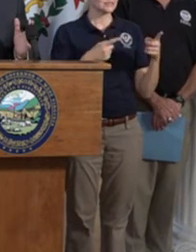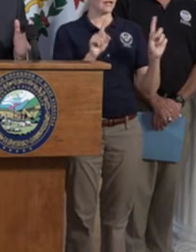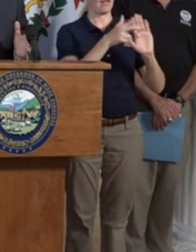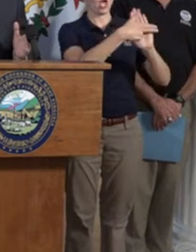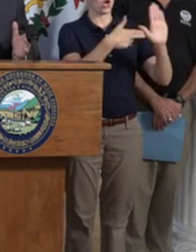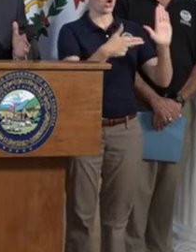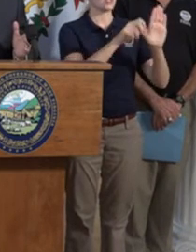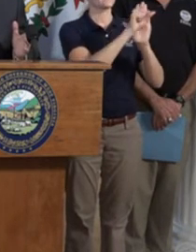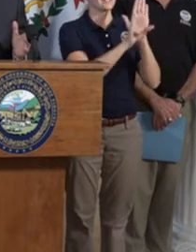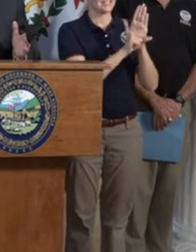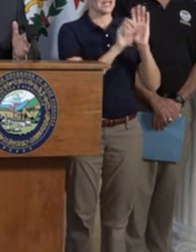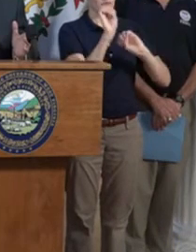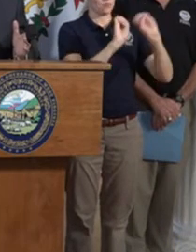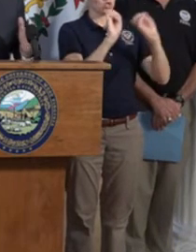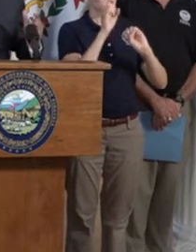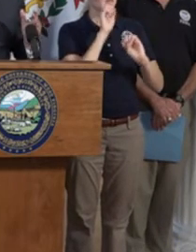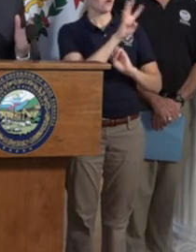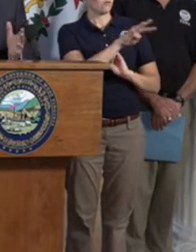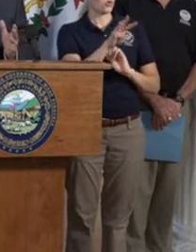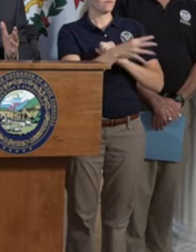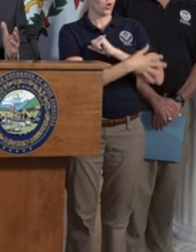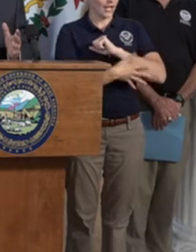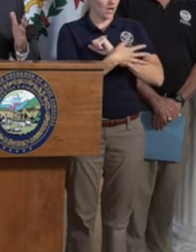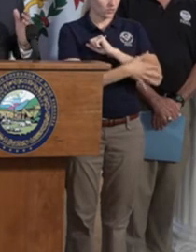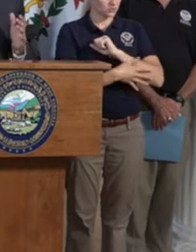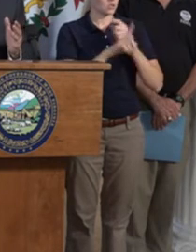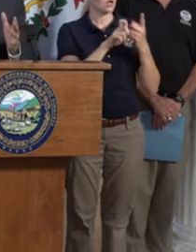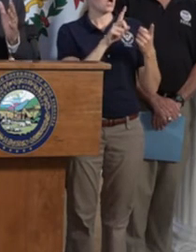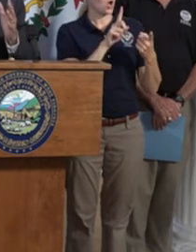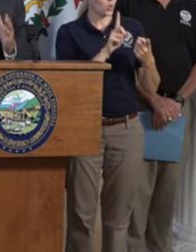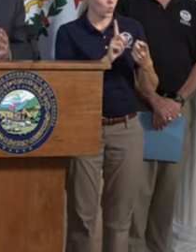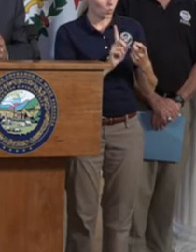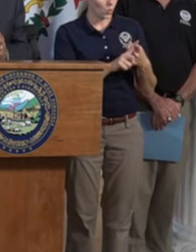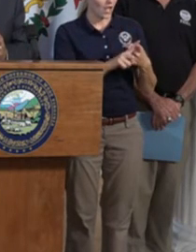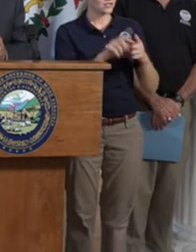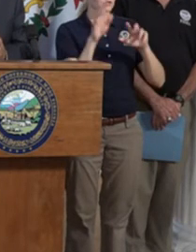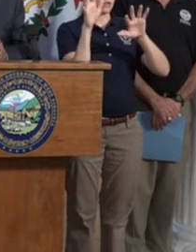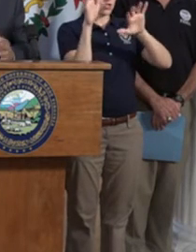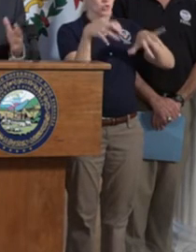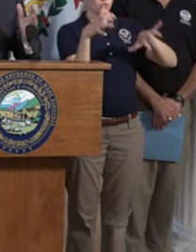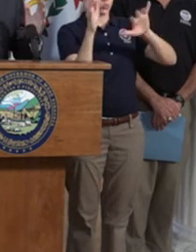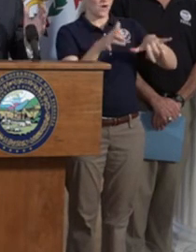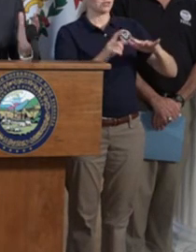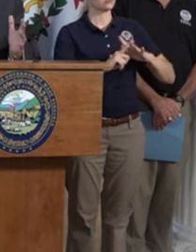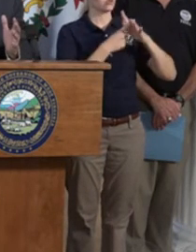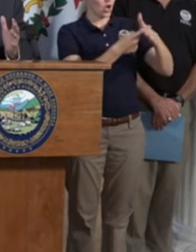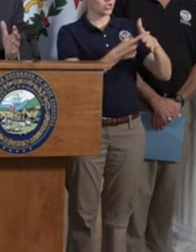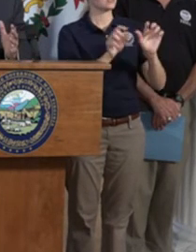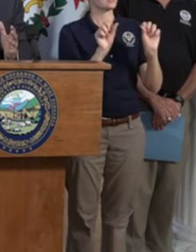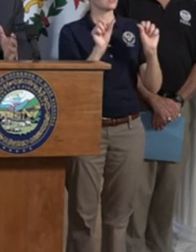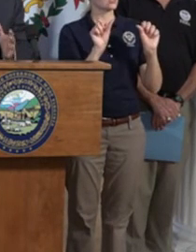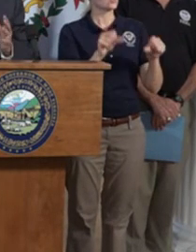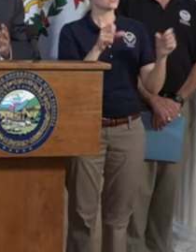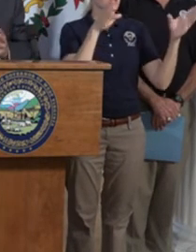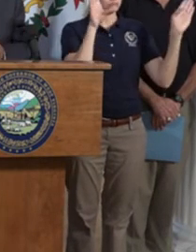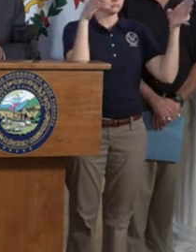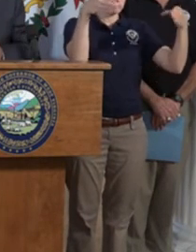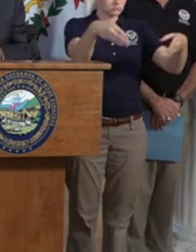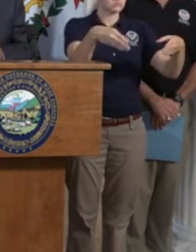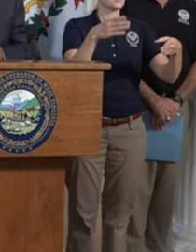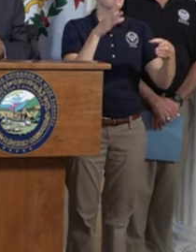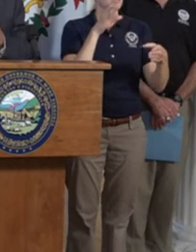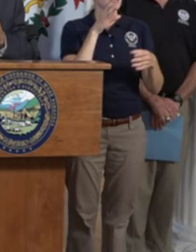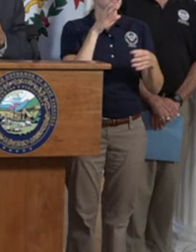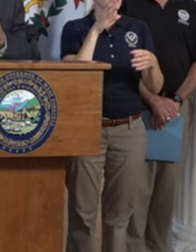state of emergency in the 44 counties. Once the event, or once the rains came through, then we were able to narrow it down and concentrate